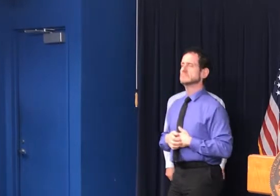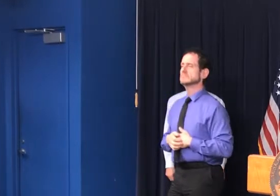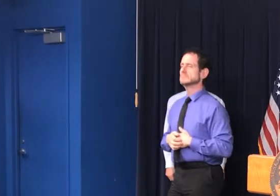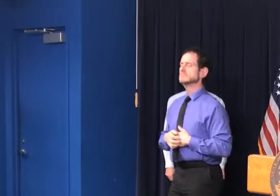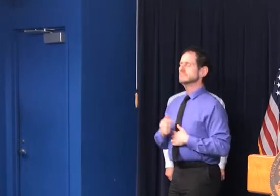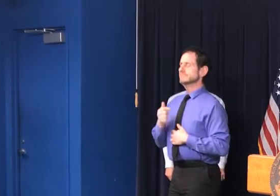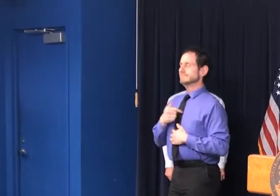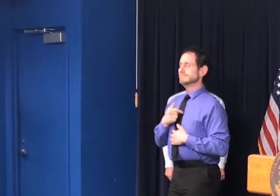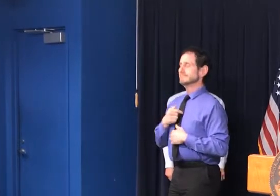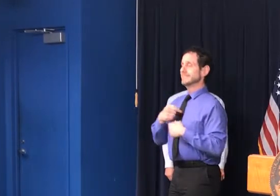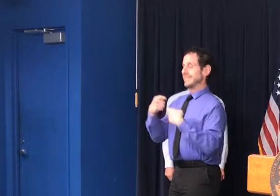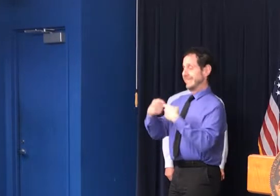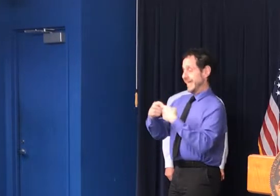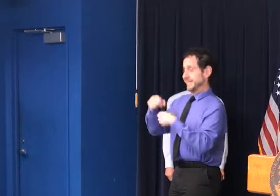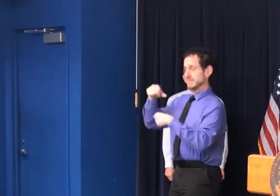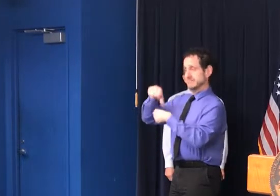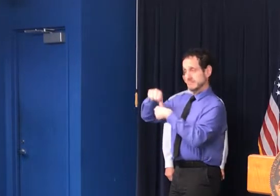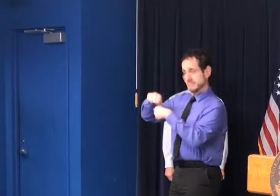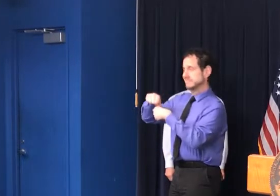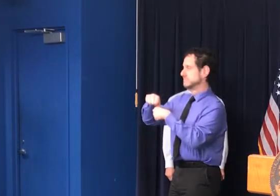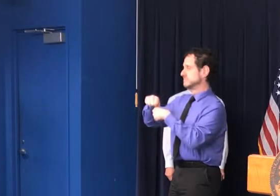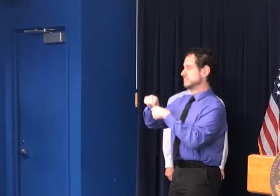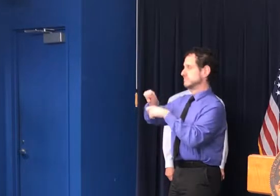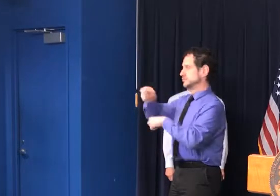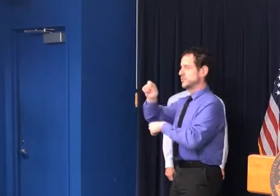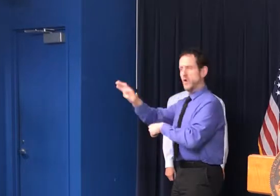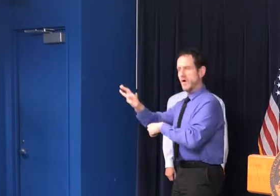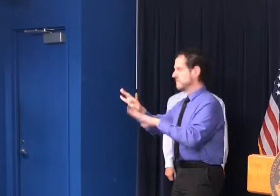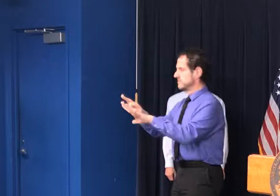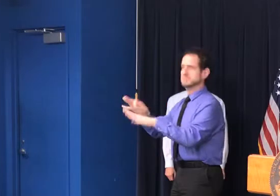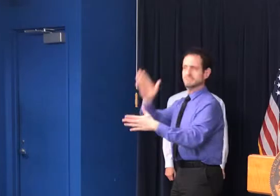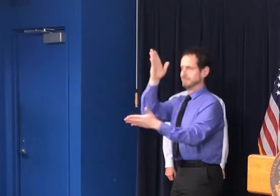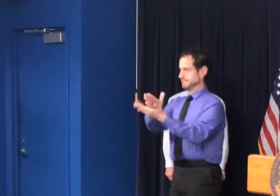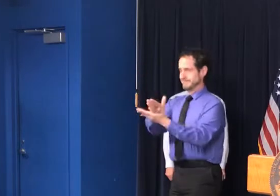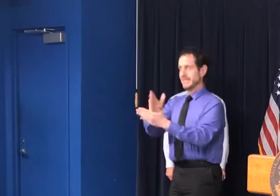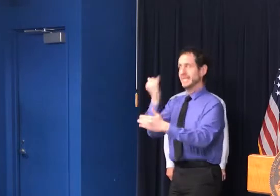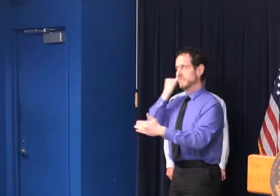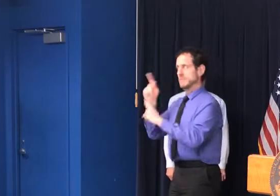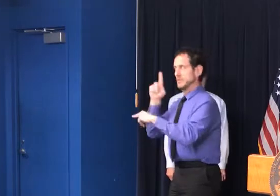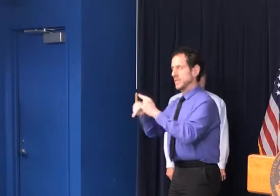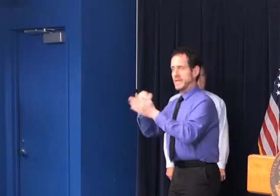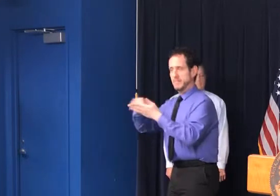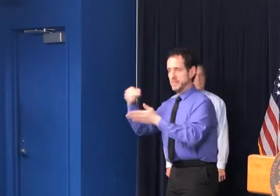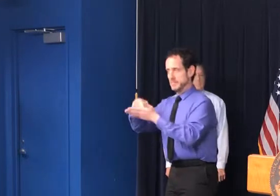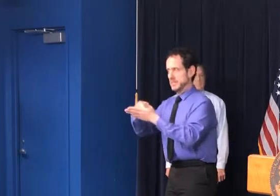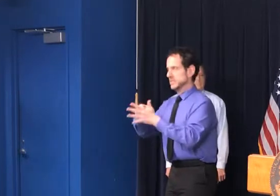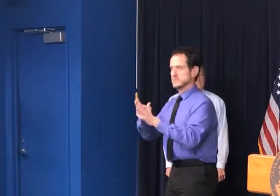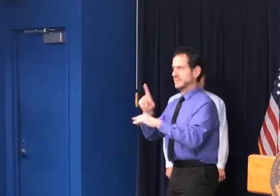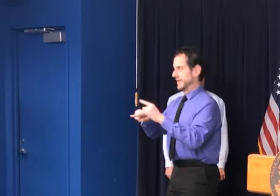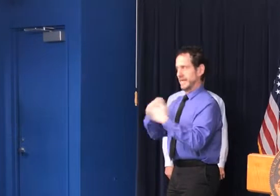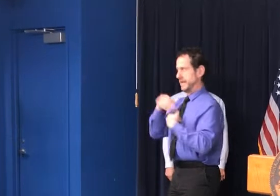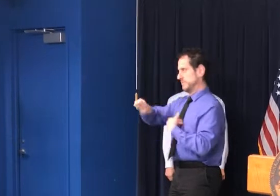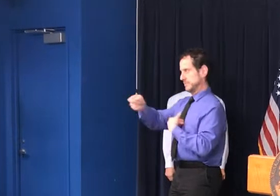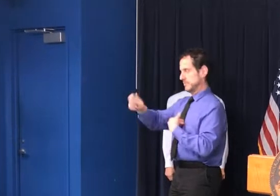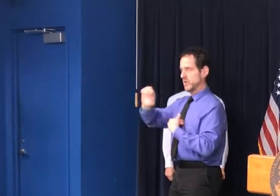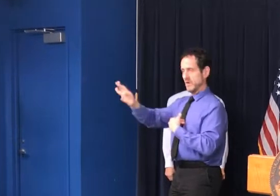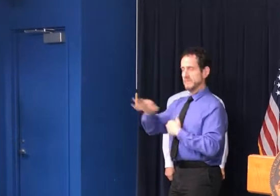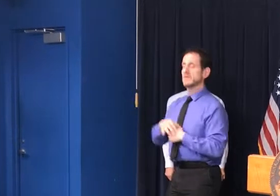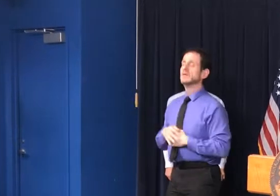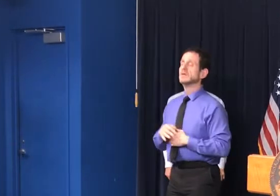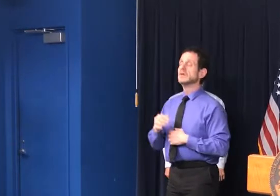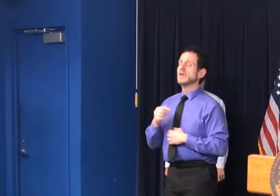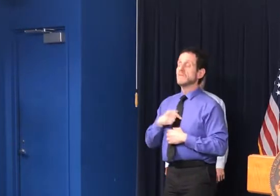utility shutoffs for residents who can't pay their bills during this period. I expanded and cut the red tape for state